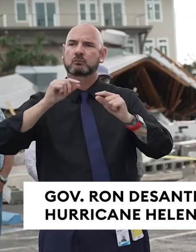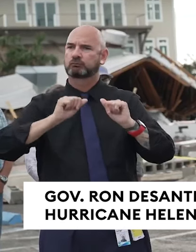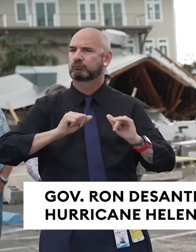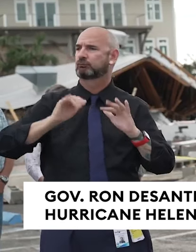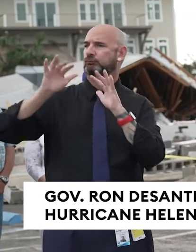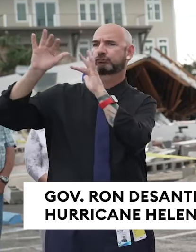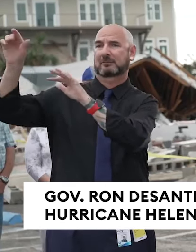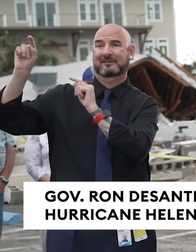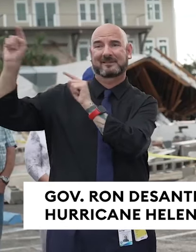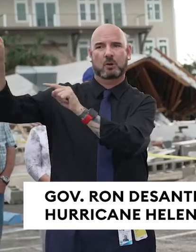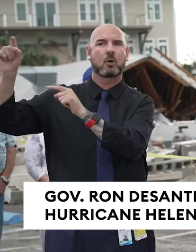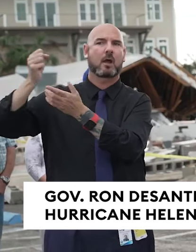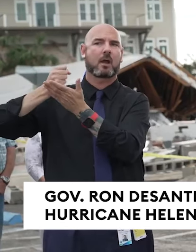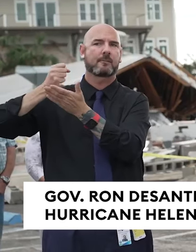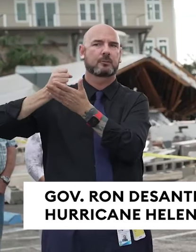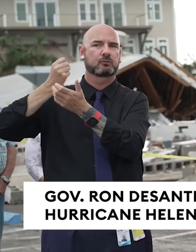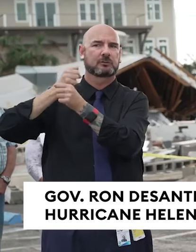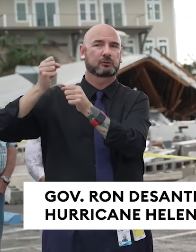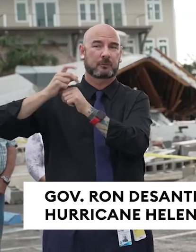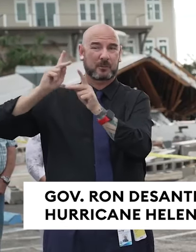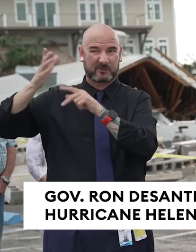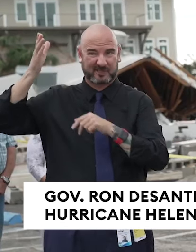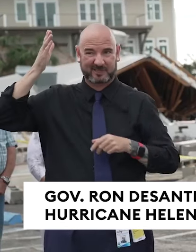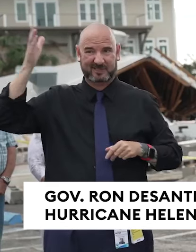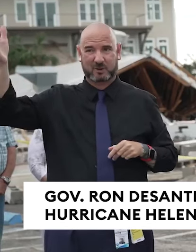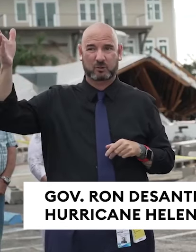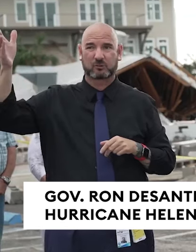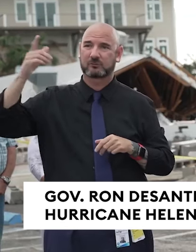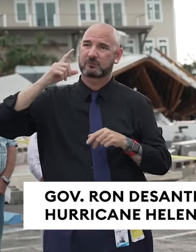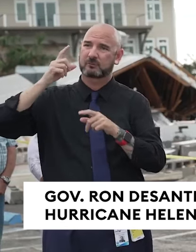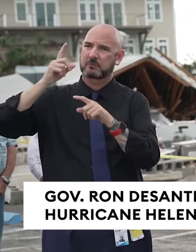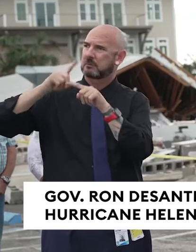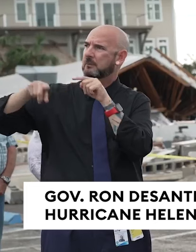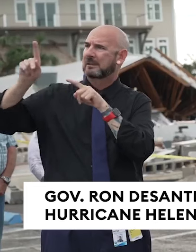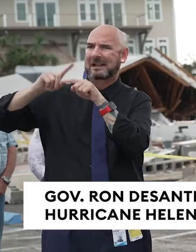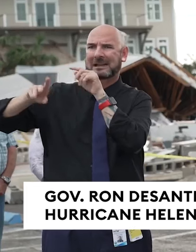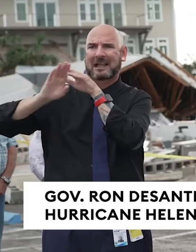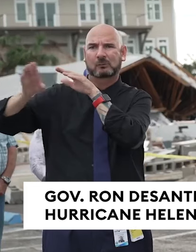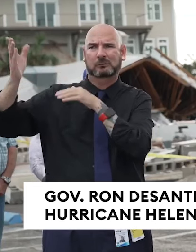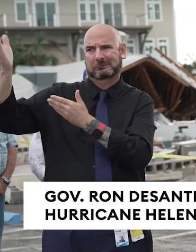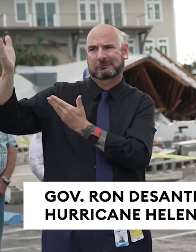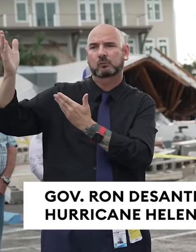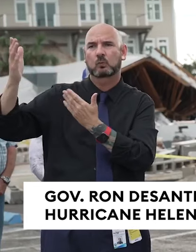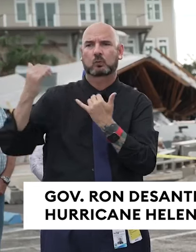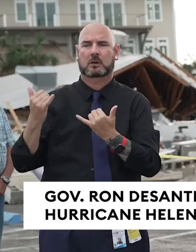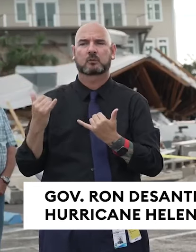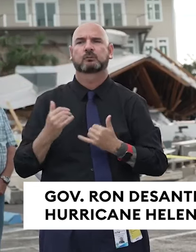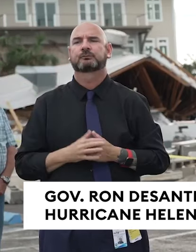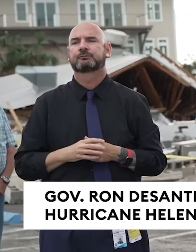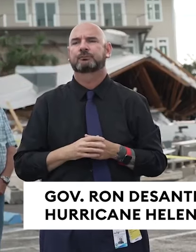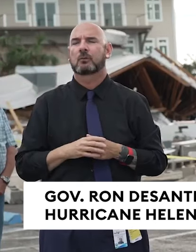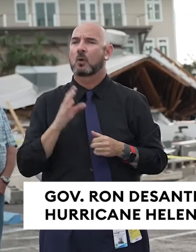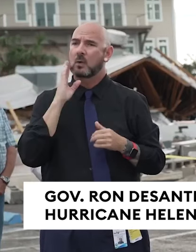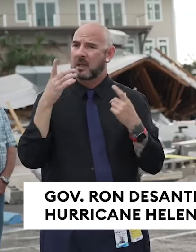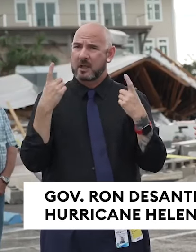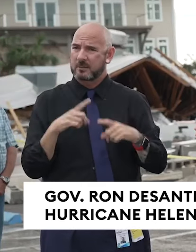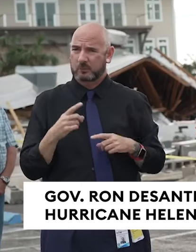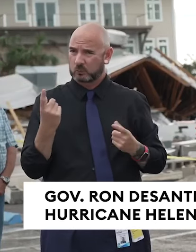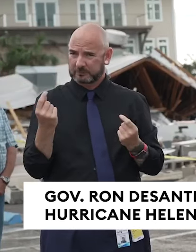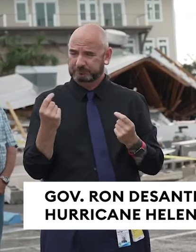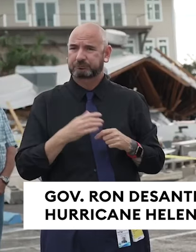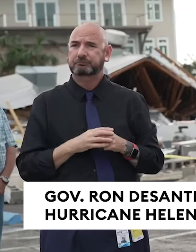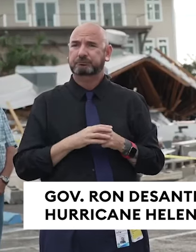effectuate rescues of people who are not able to get out of those areas. And what's going to happen is they don't have a